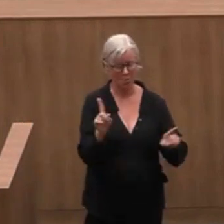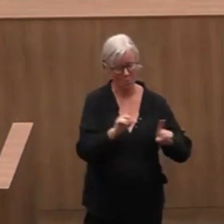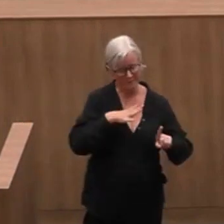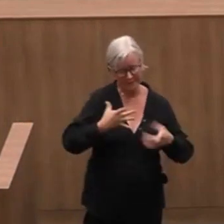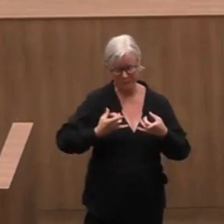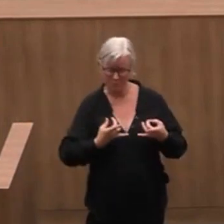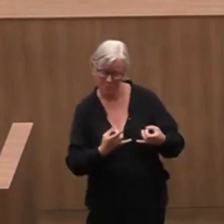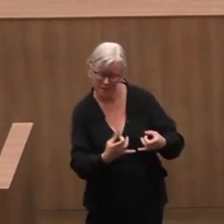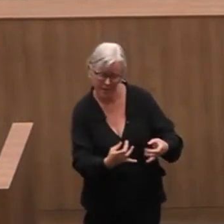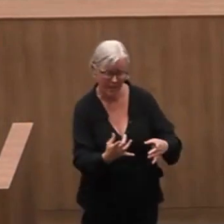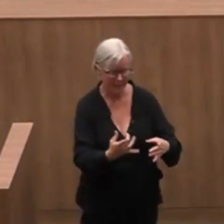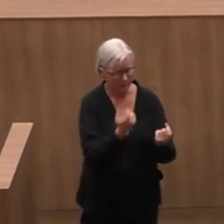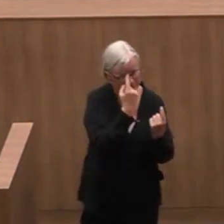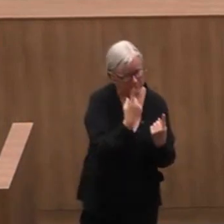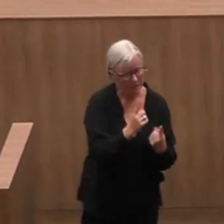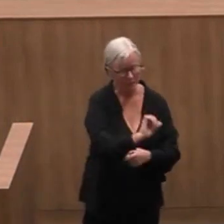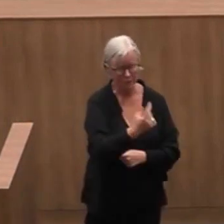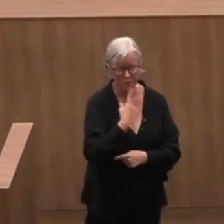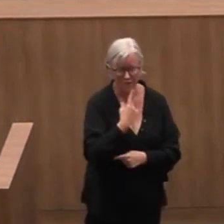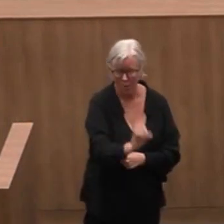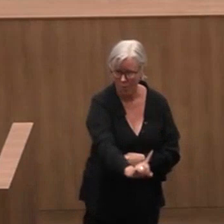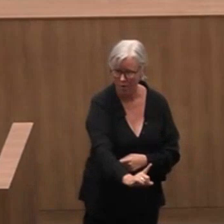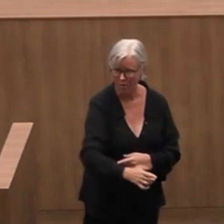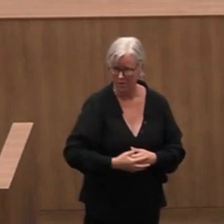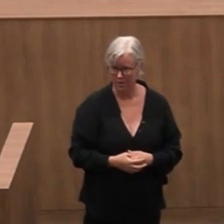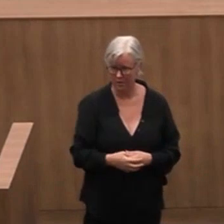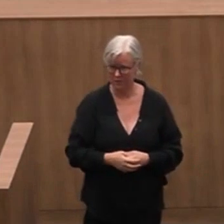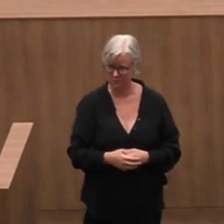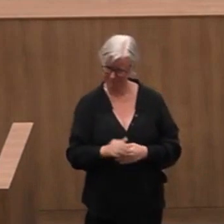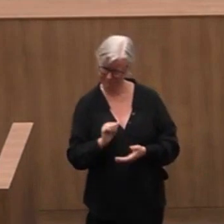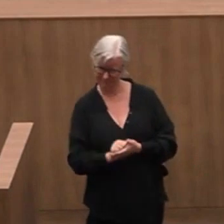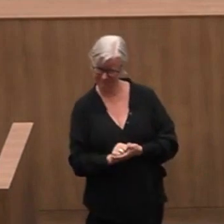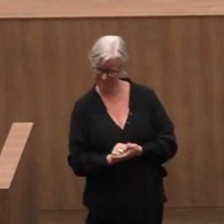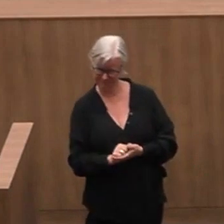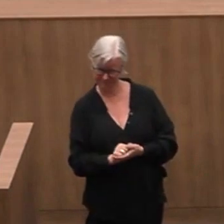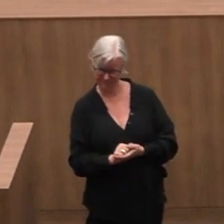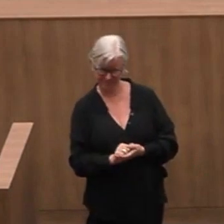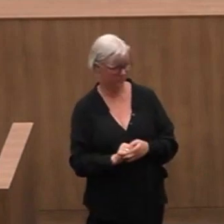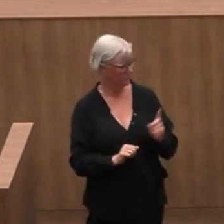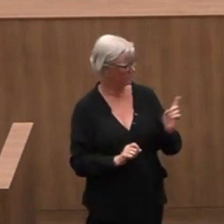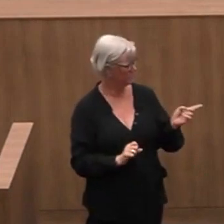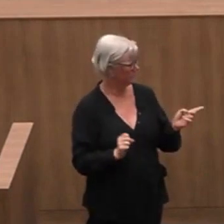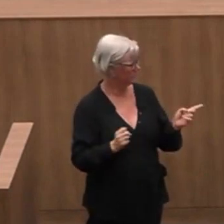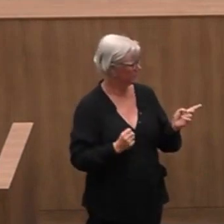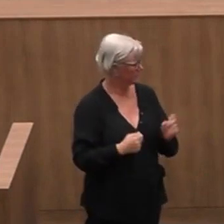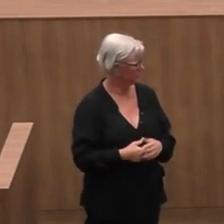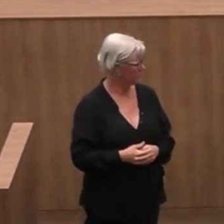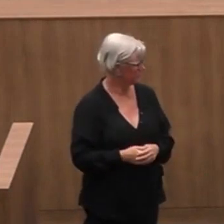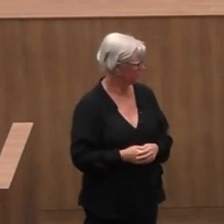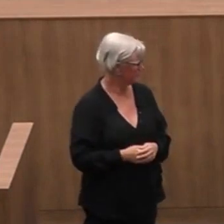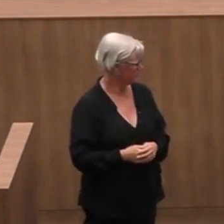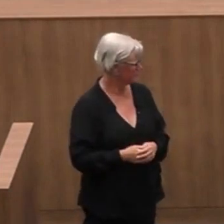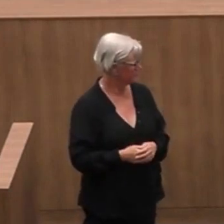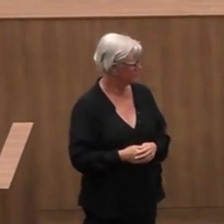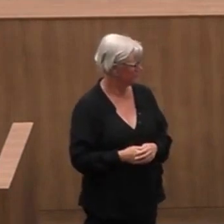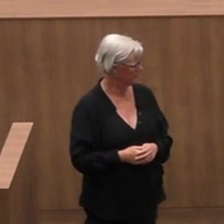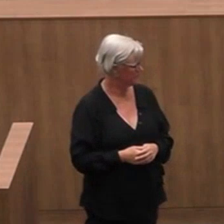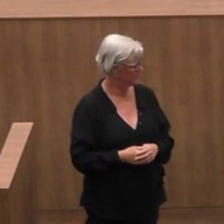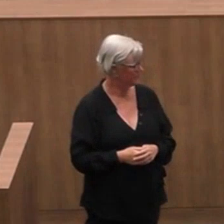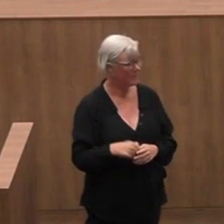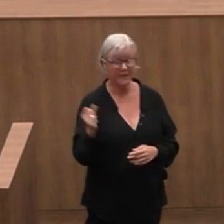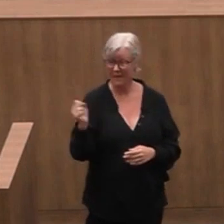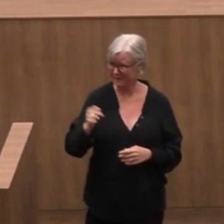preferences and will is, so we can communicate that. Is that fair to say? Yeah, it's much more likely